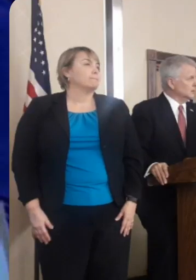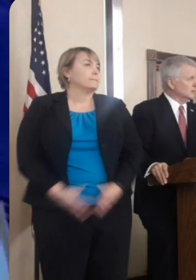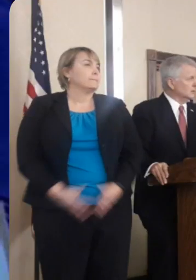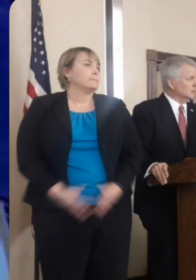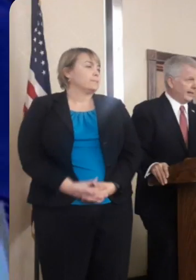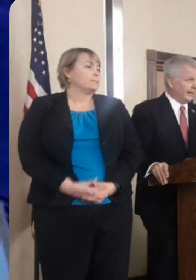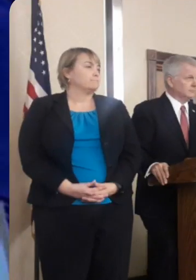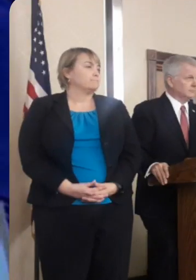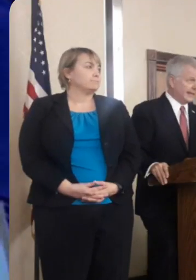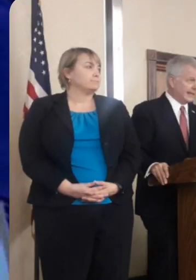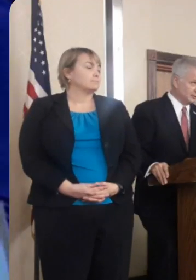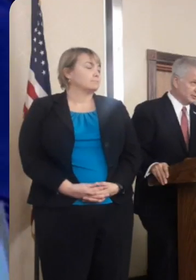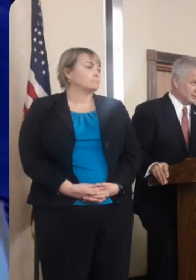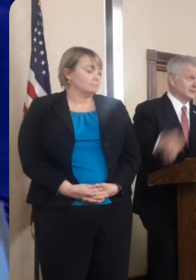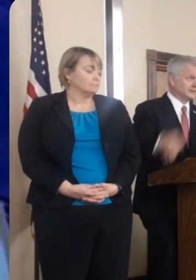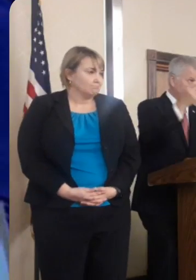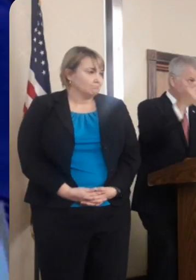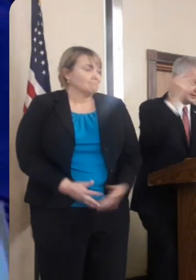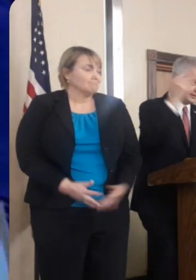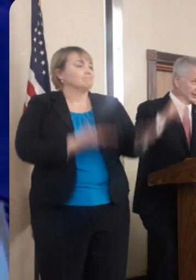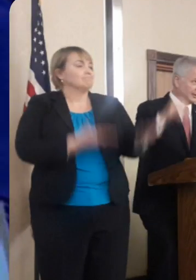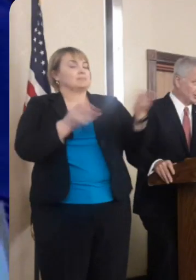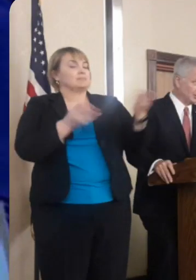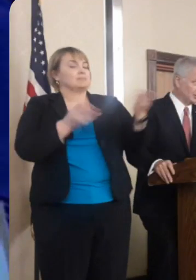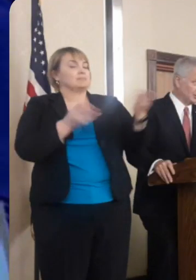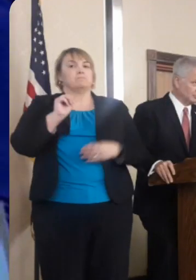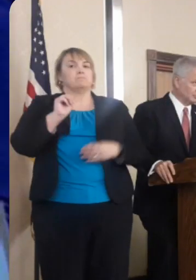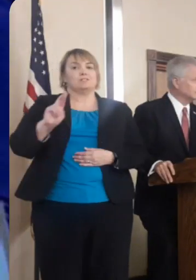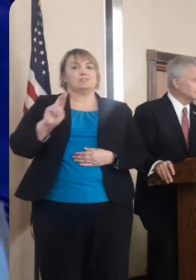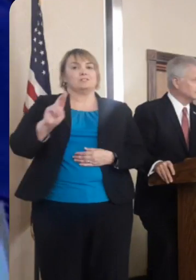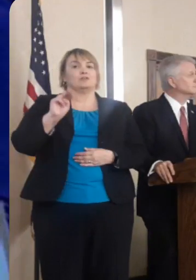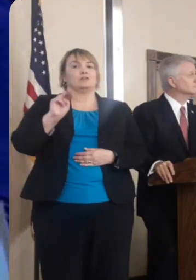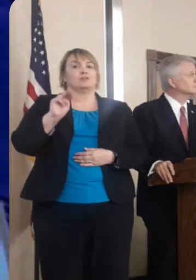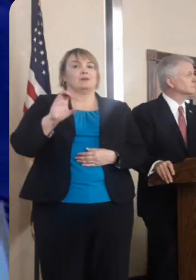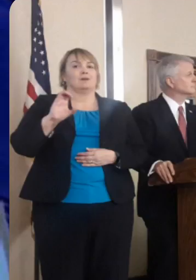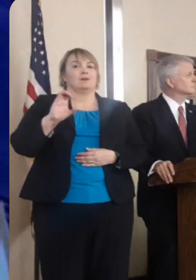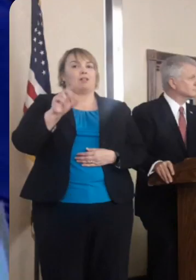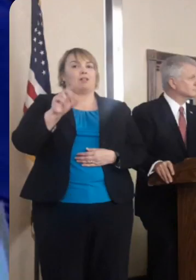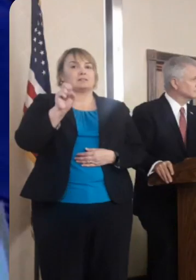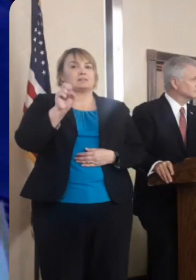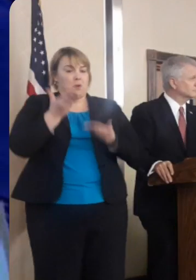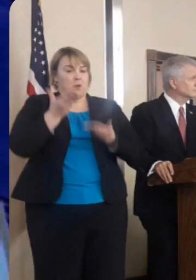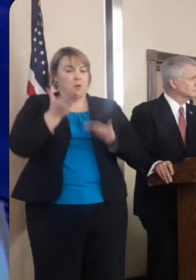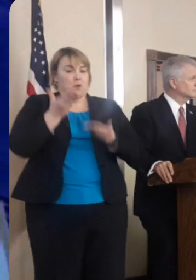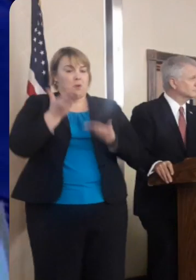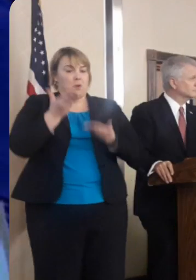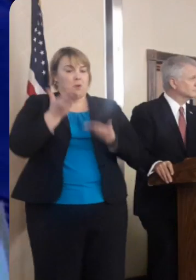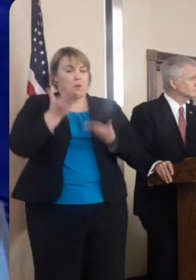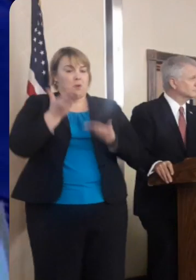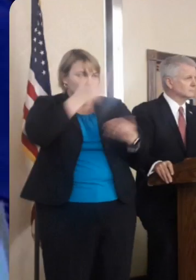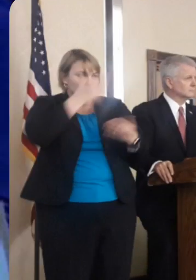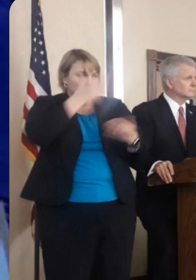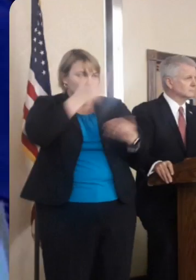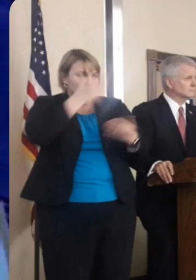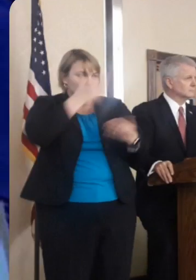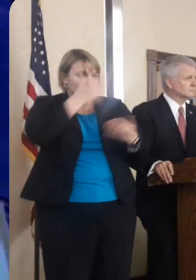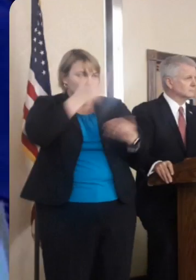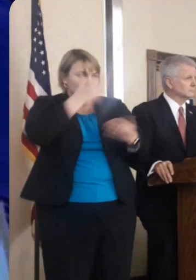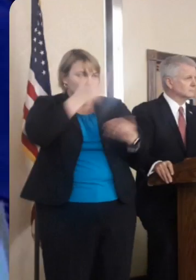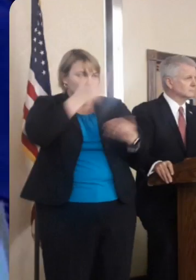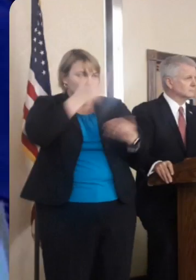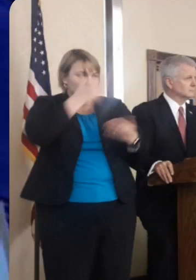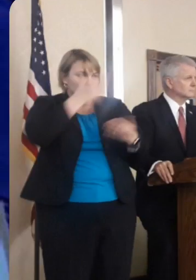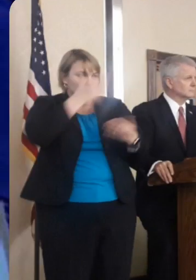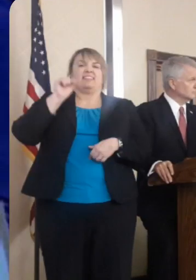Okay, now, Mr. McCloskey, if you'd like to make your motion. Yes, Mr. Chairman, I move that this particular item also be referred to the